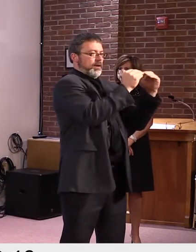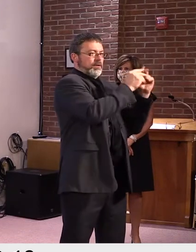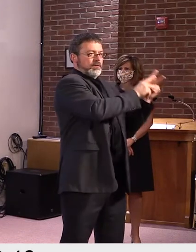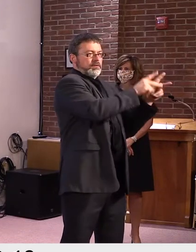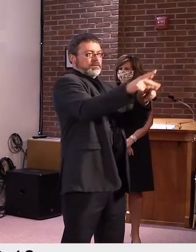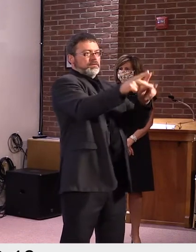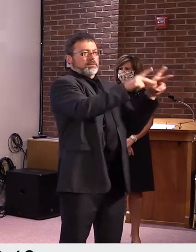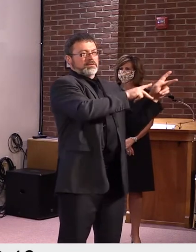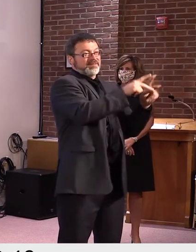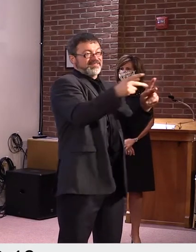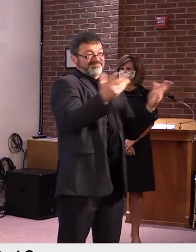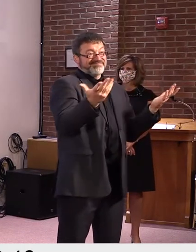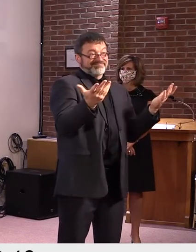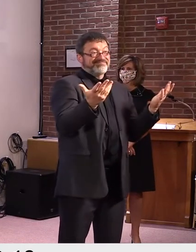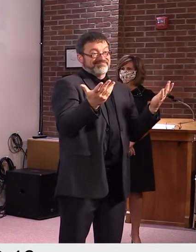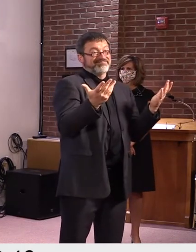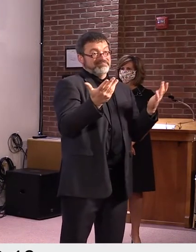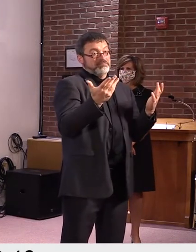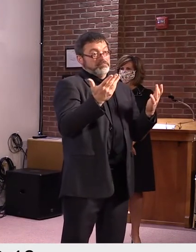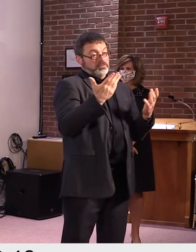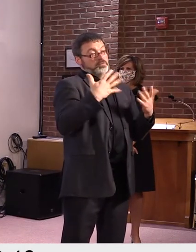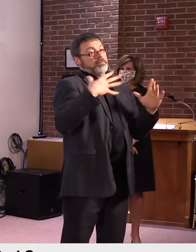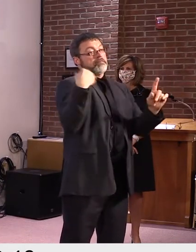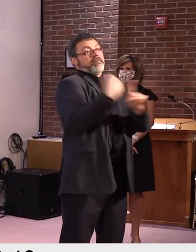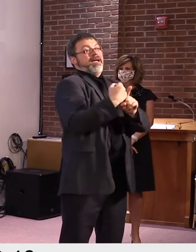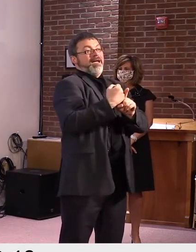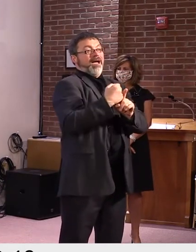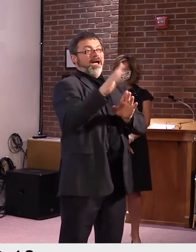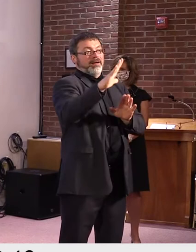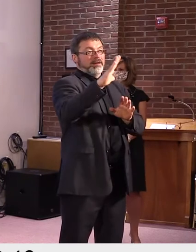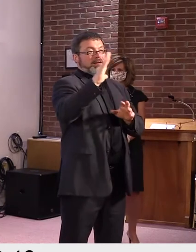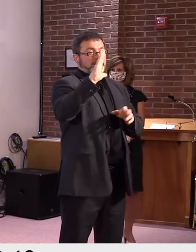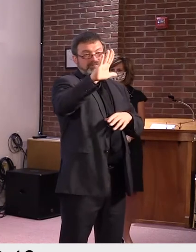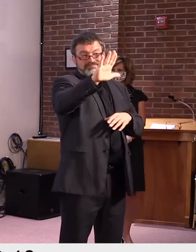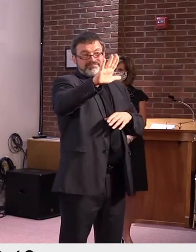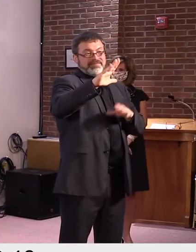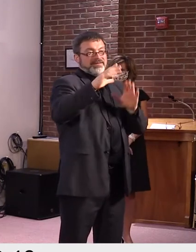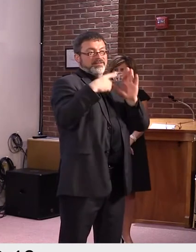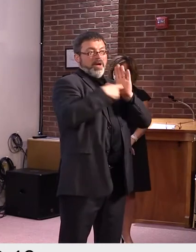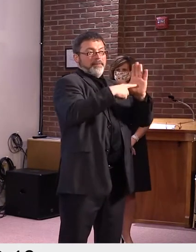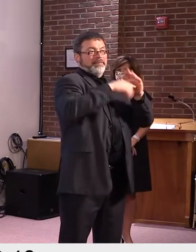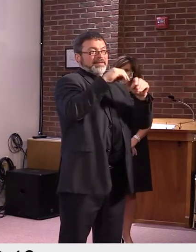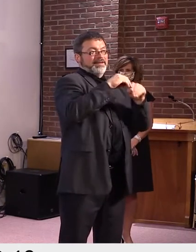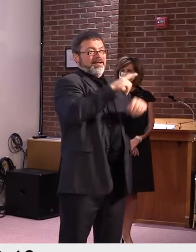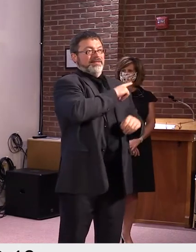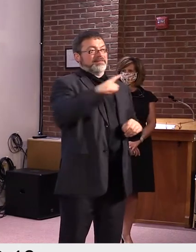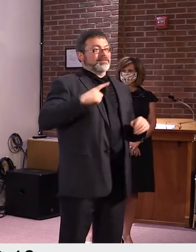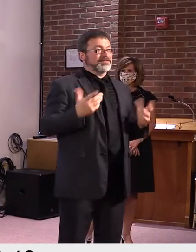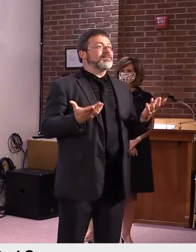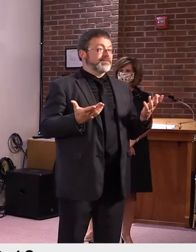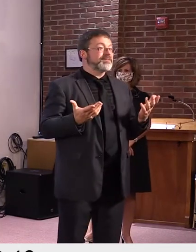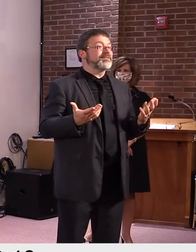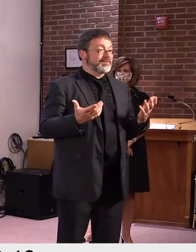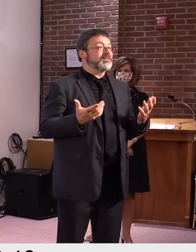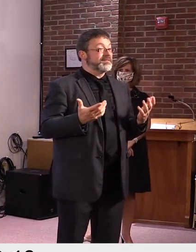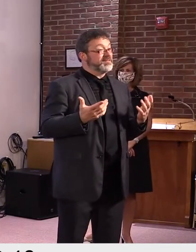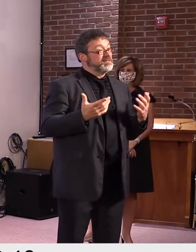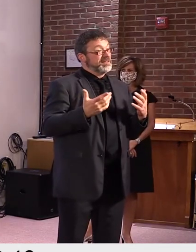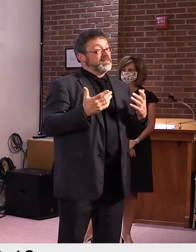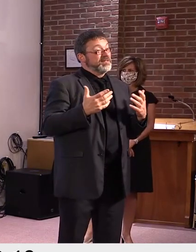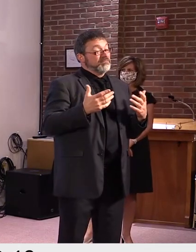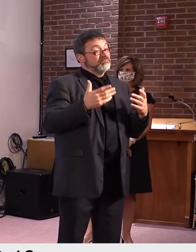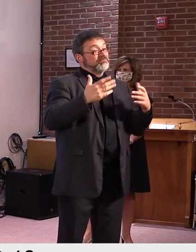decrease in the amount of people who have participated. So it's also not only a representative type of item, it's also a financial and